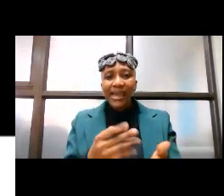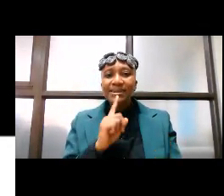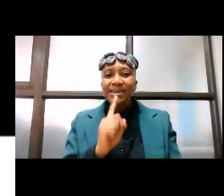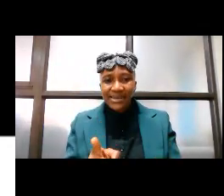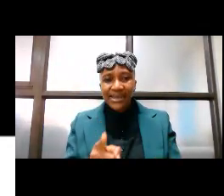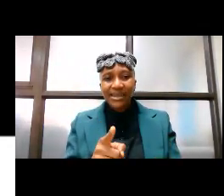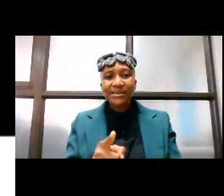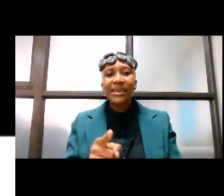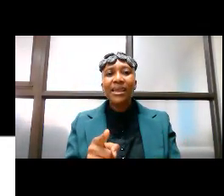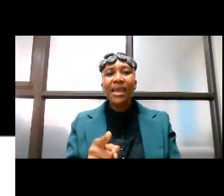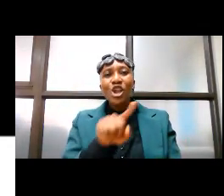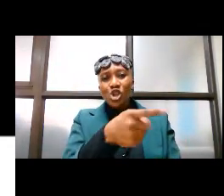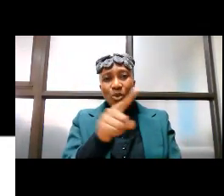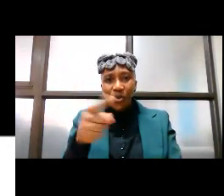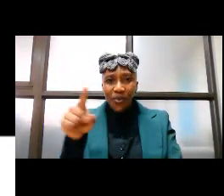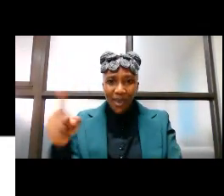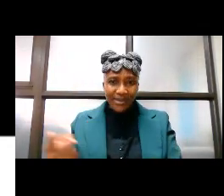did during lockdown.